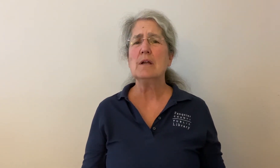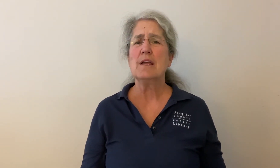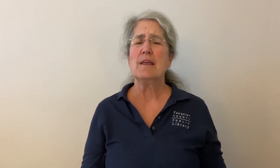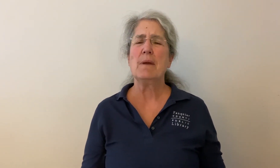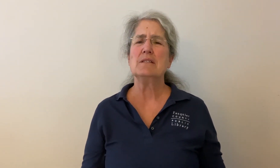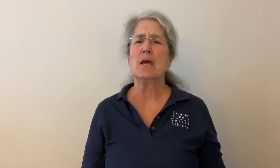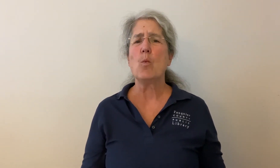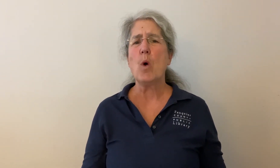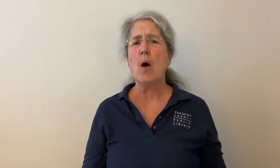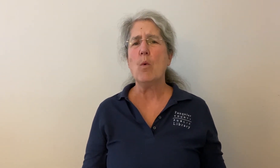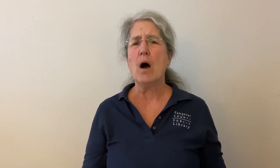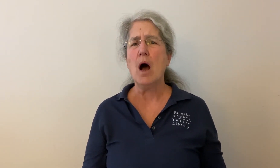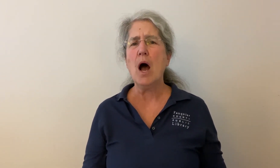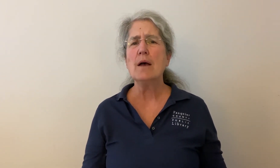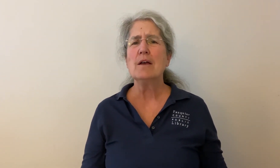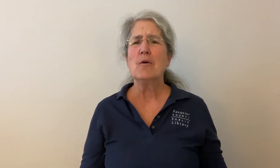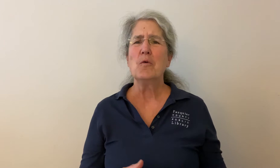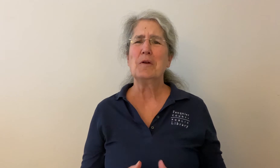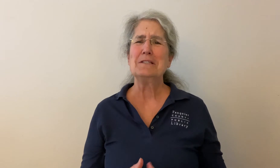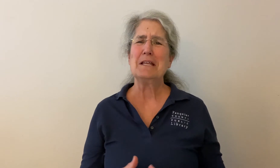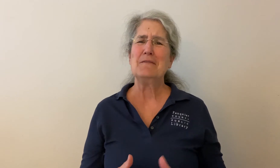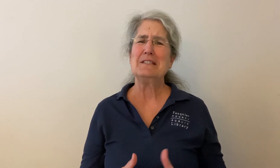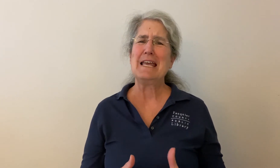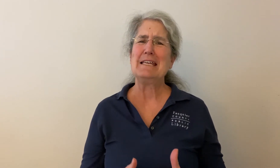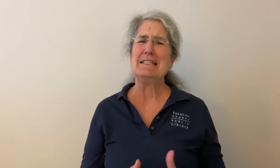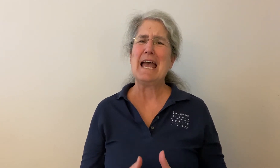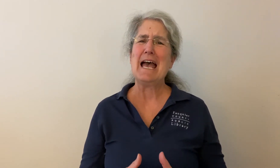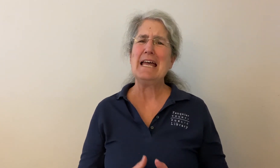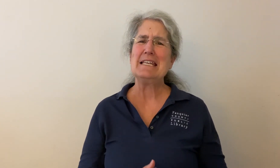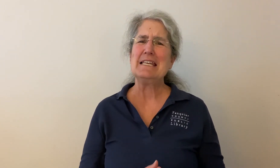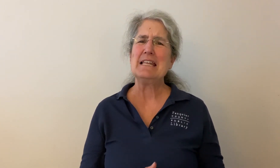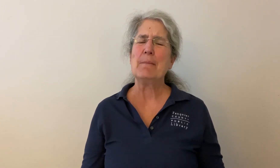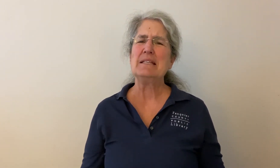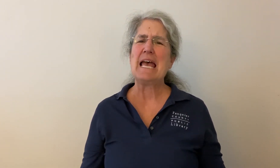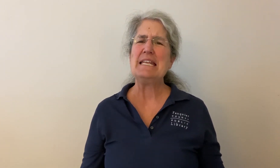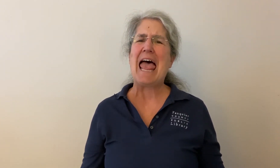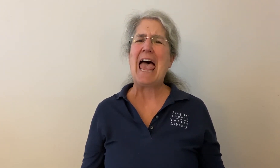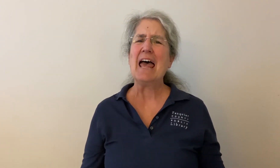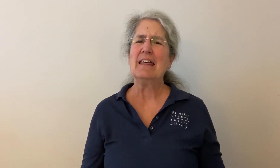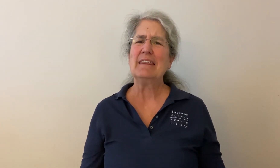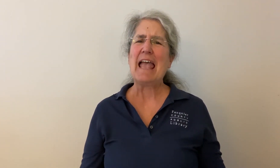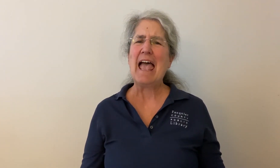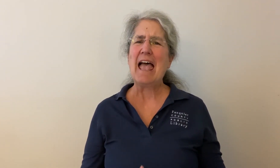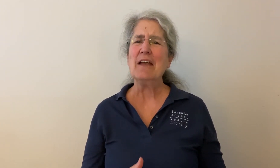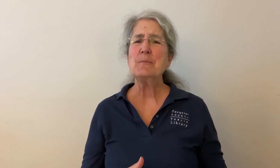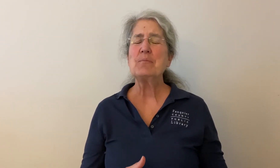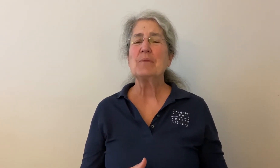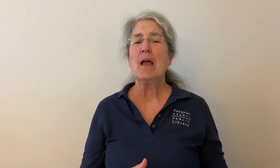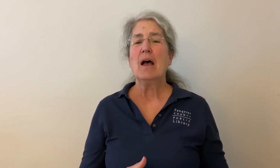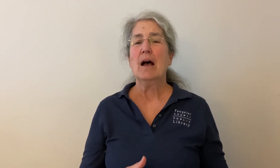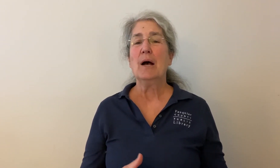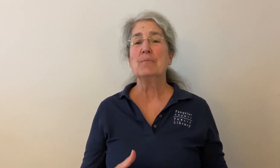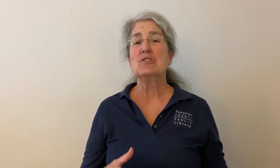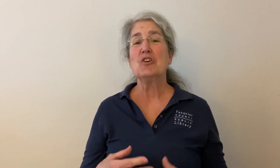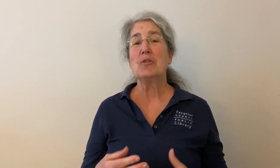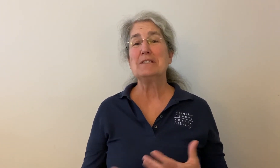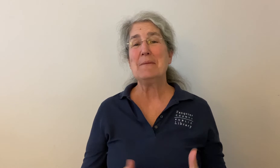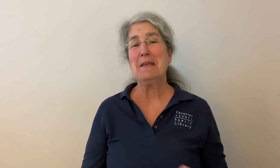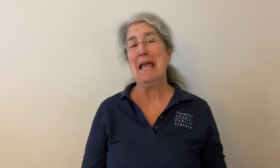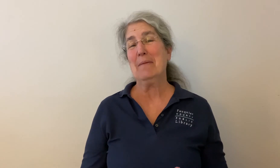it might say wah wah. Or instead of saying daddy, they might say da, da. So the same thing happens